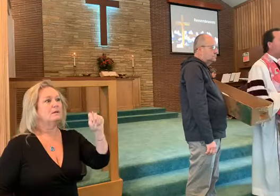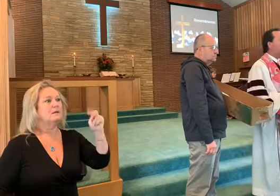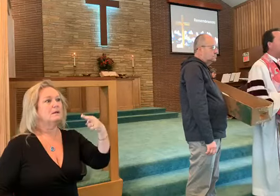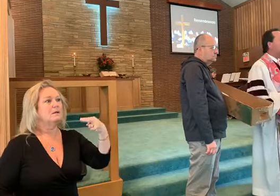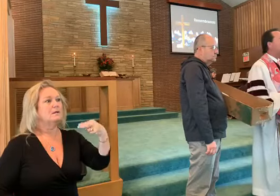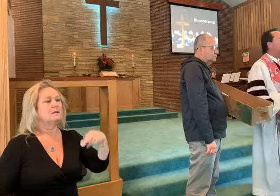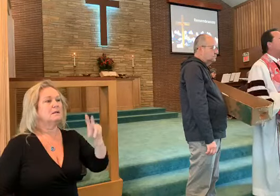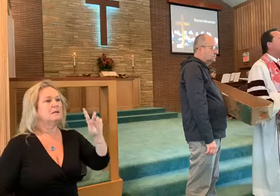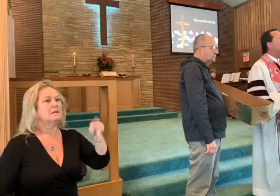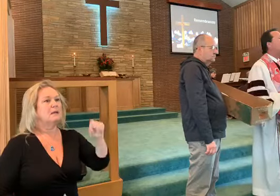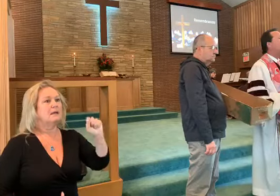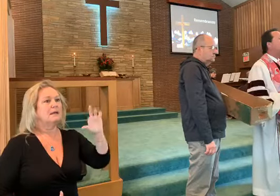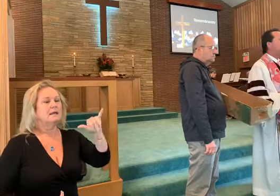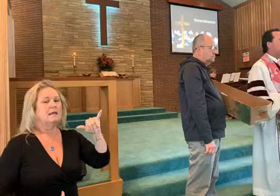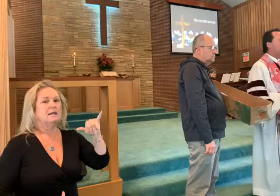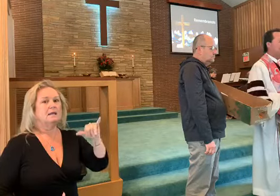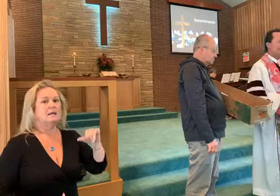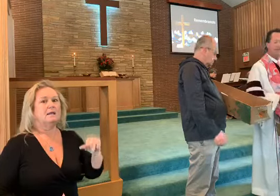September